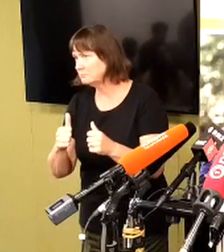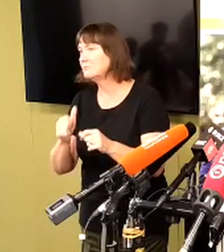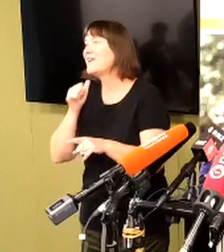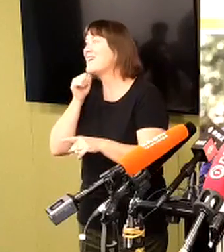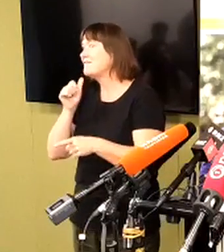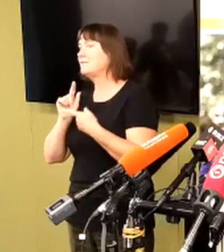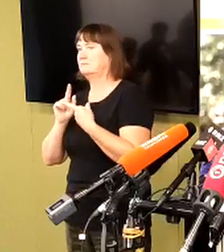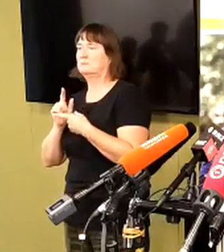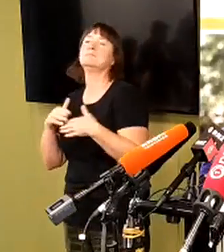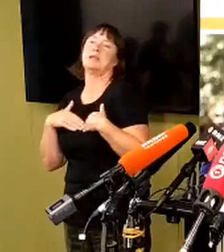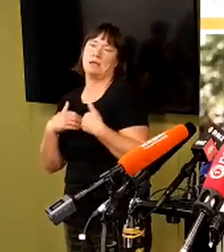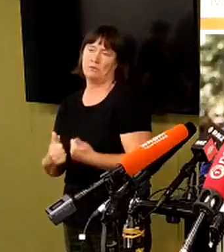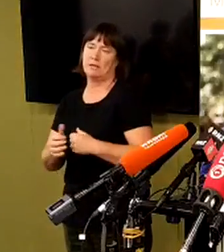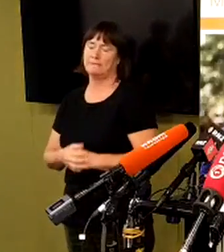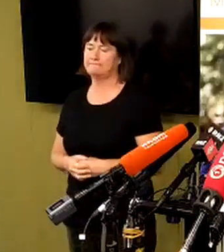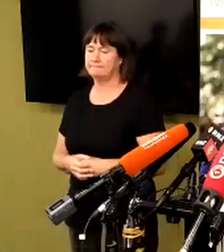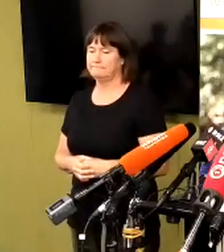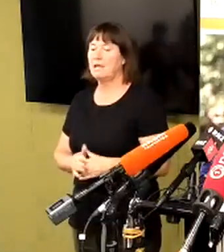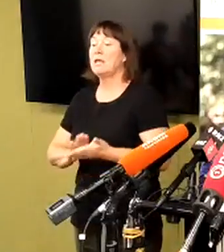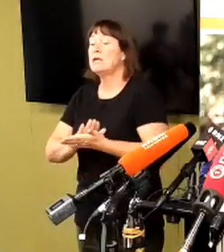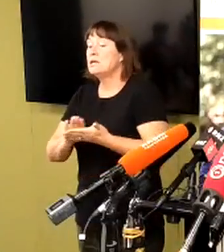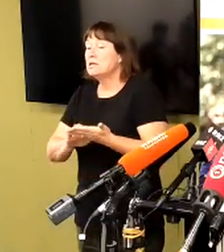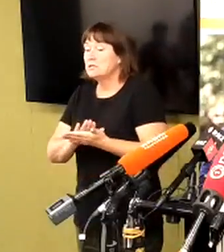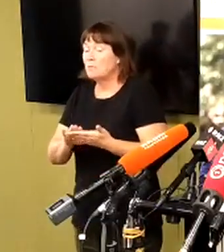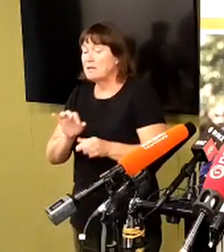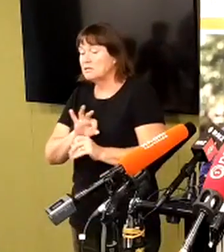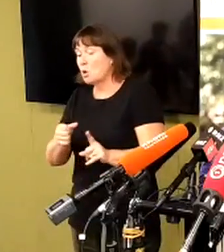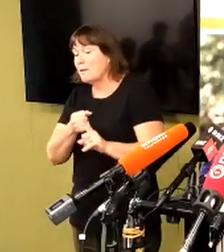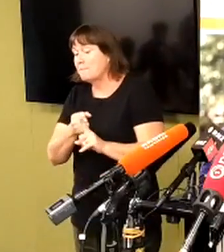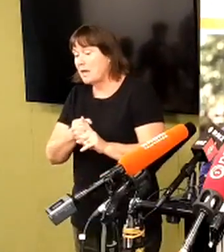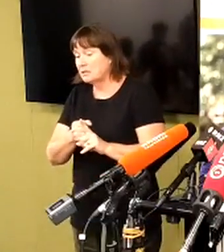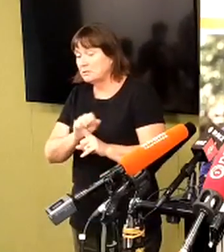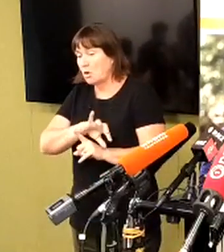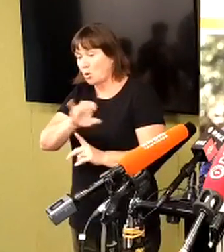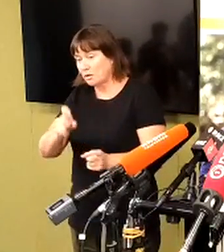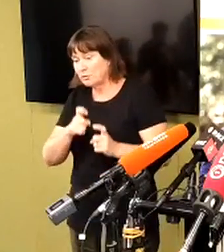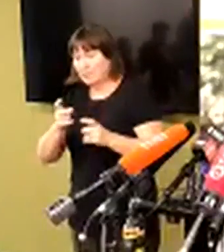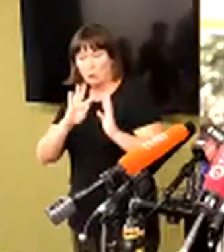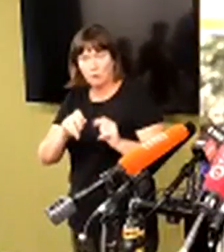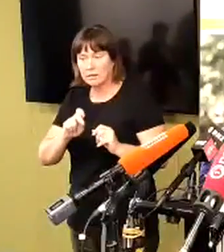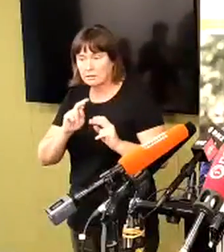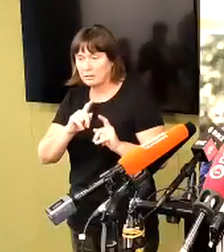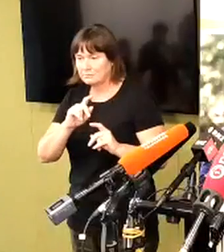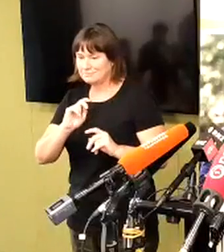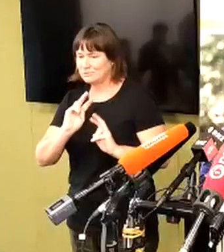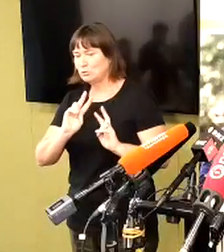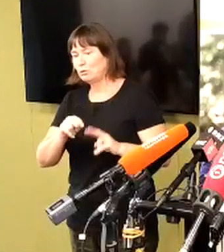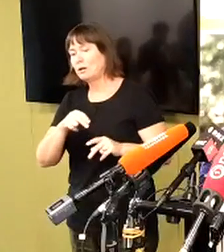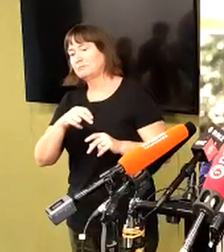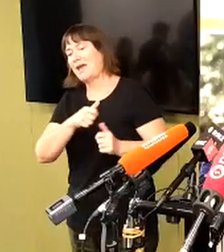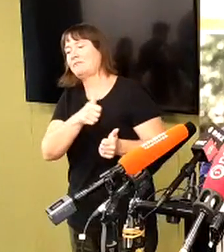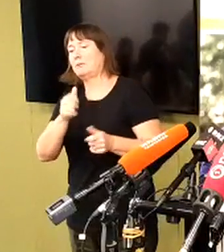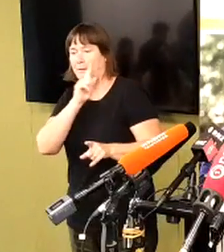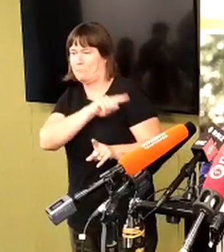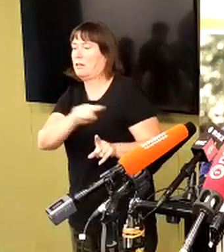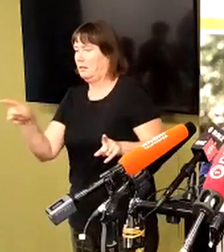As I said yesterday, no impact on clinical care of the patients there from the stand downs, and all services continue to be provided as usual.